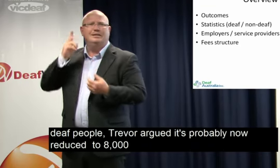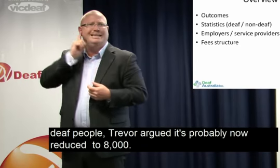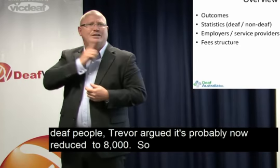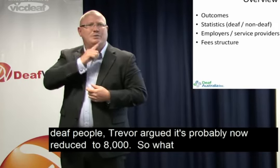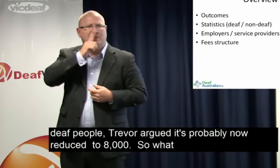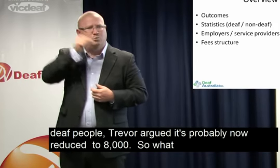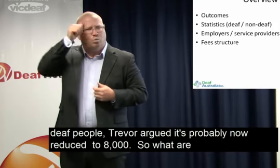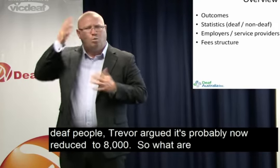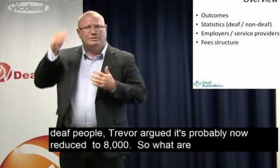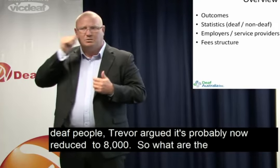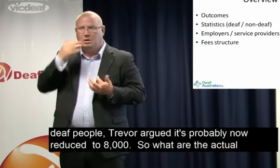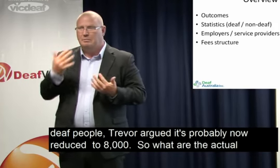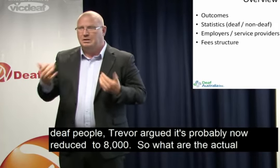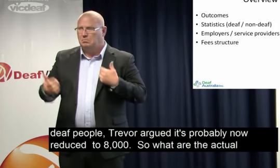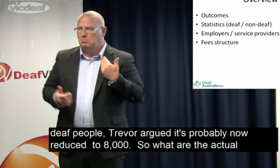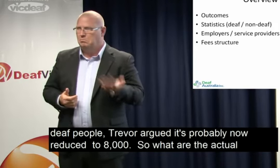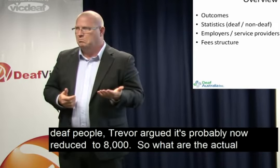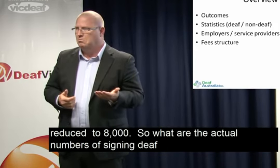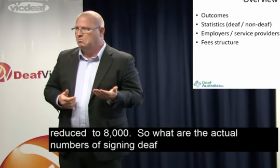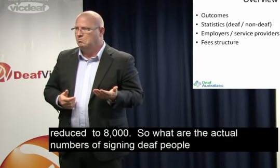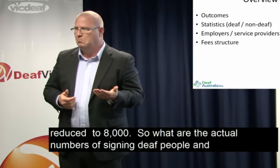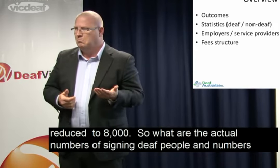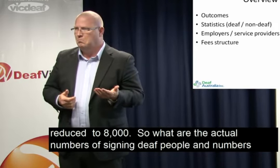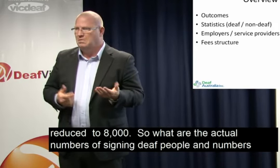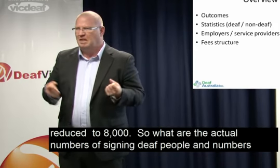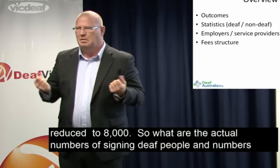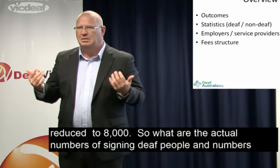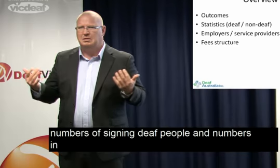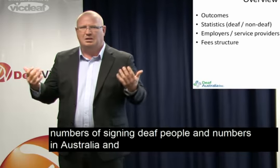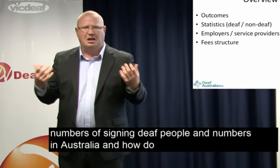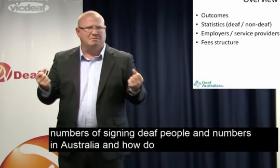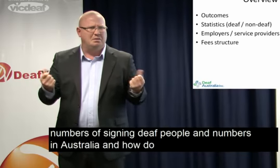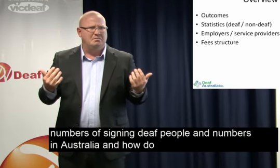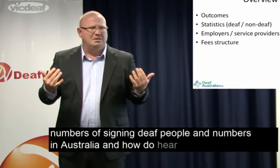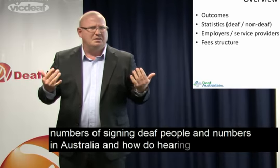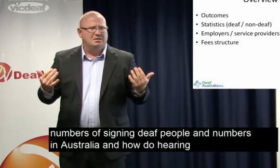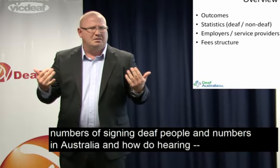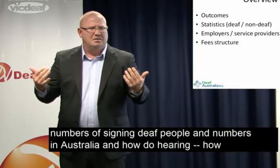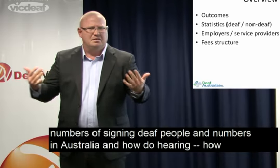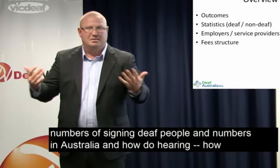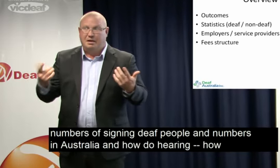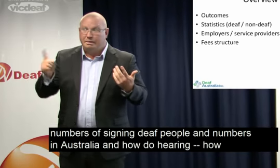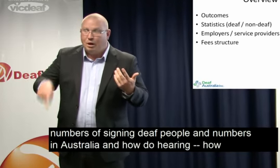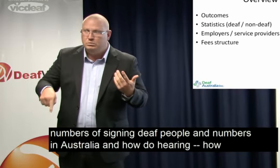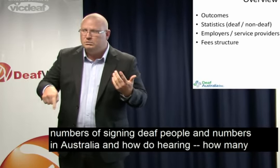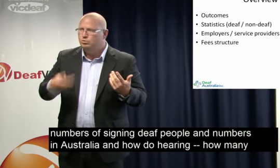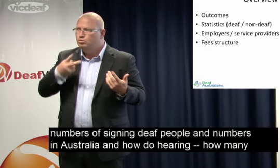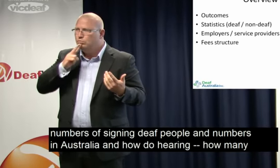Australia? And how many hearing people know Auslan? We don't know the statistics around that. We know there's many, but whether